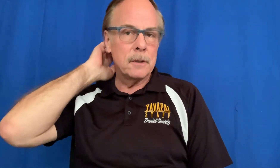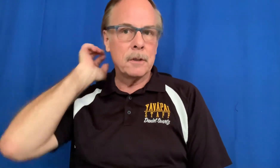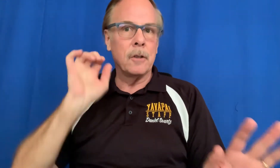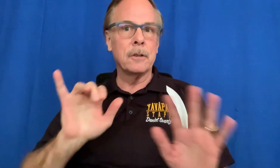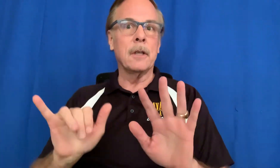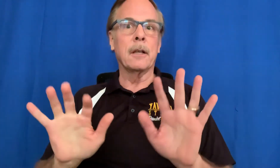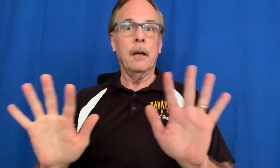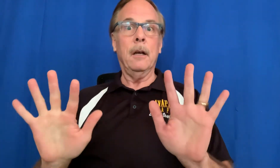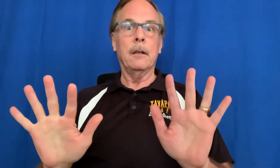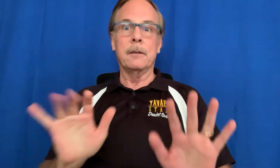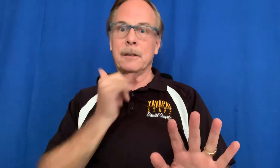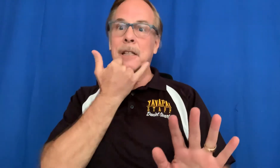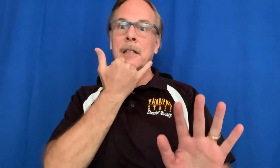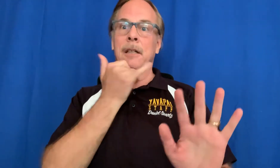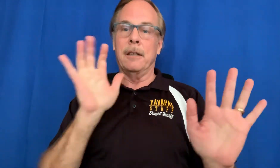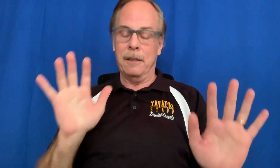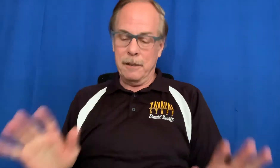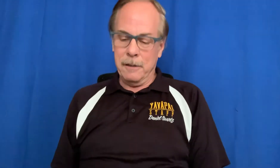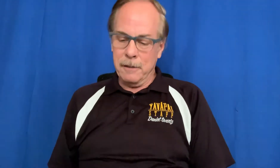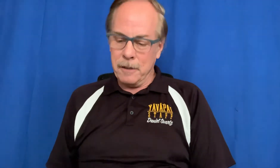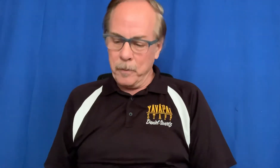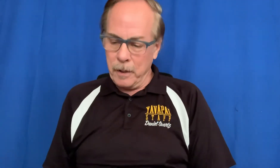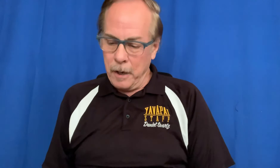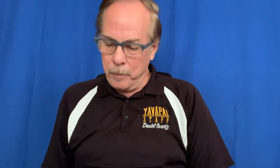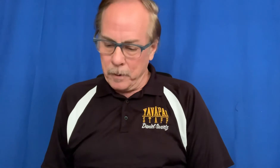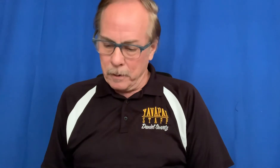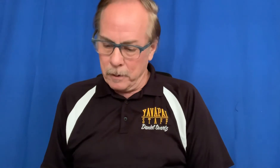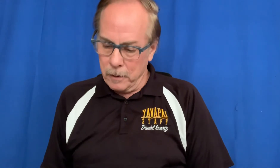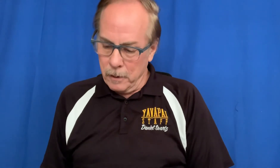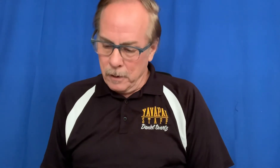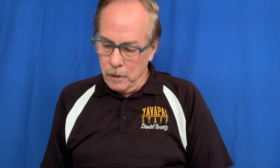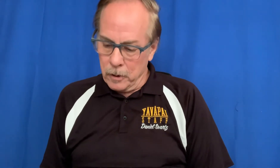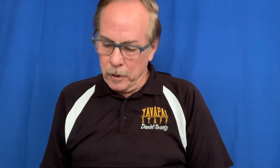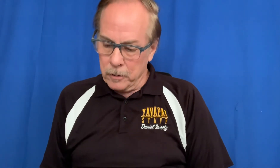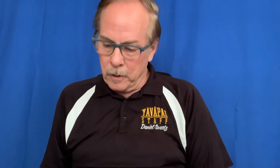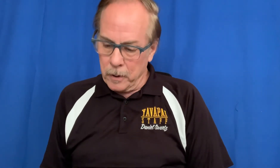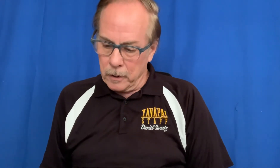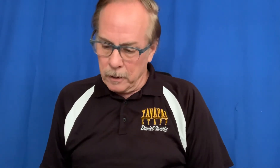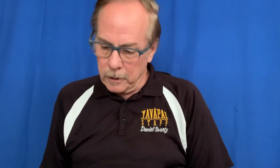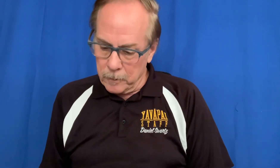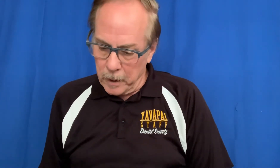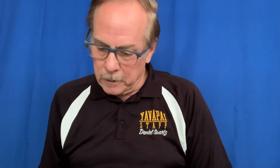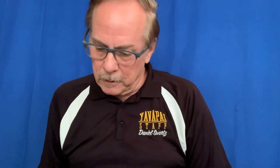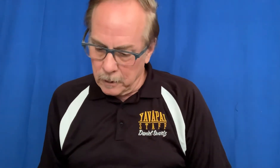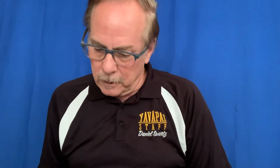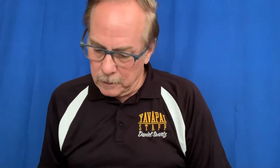So it's like, suddenly, something happened. To hear something unexpectedly.